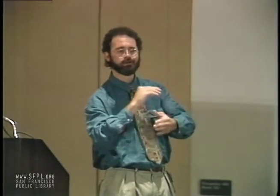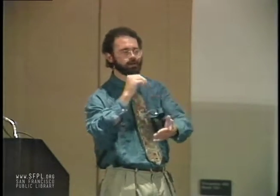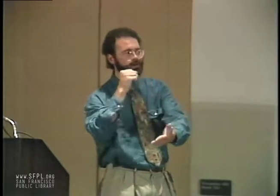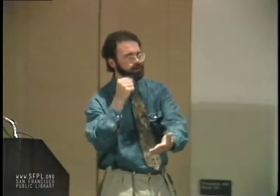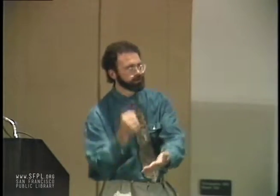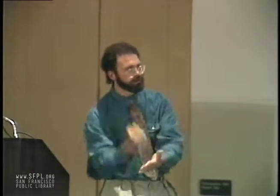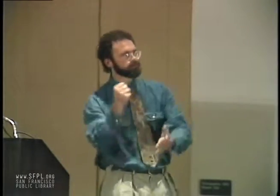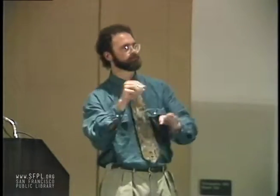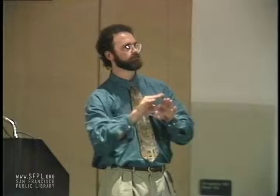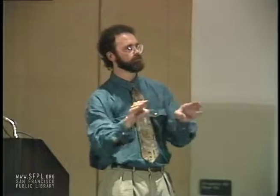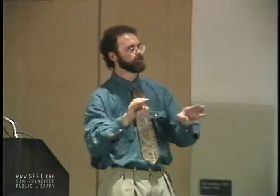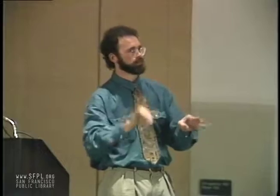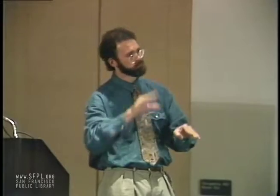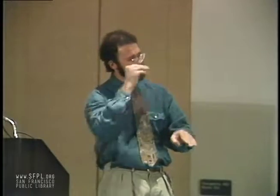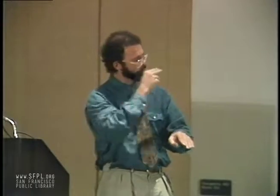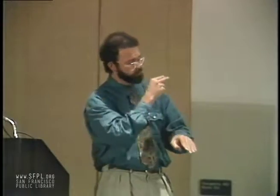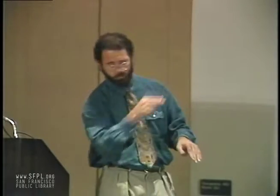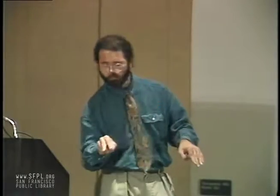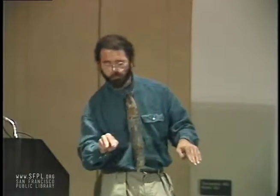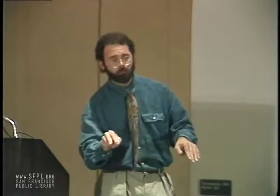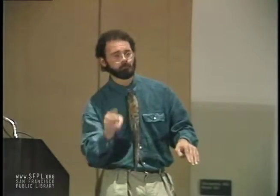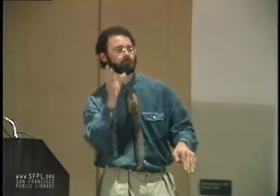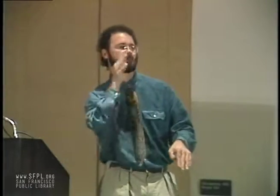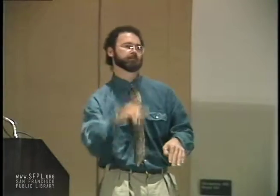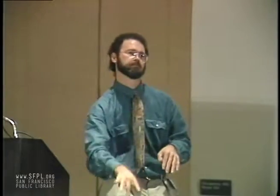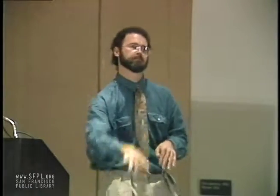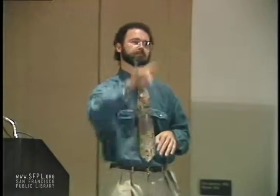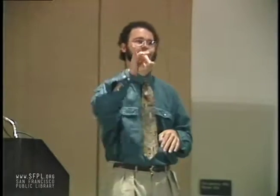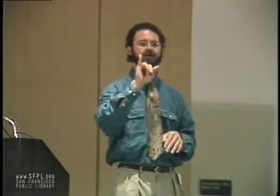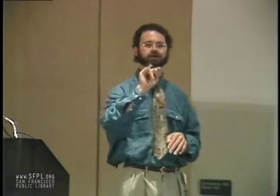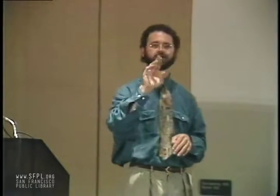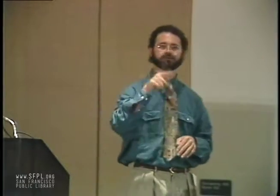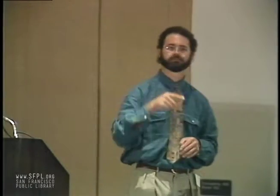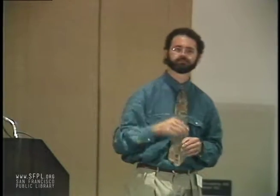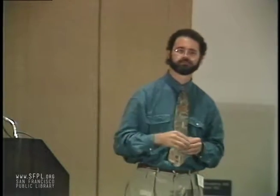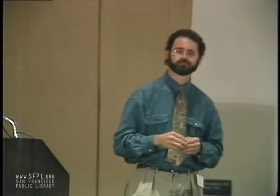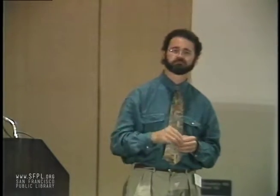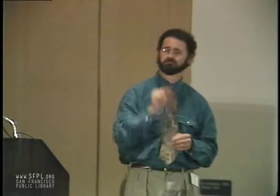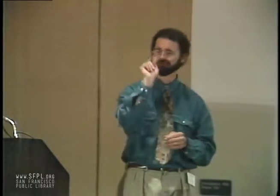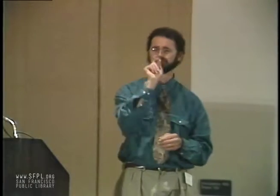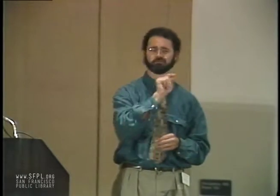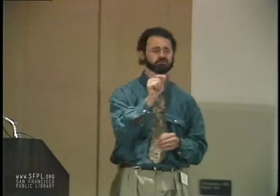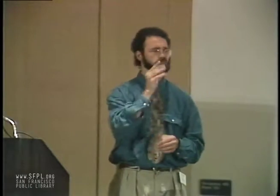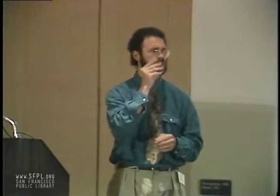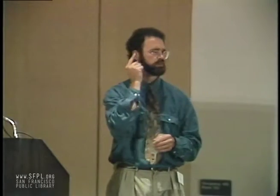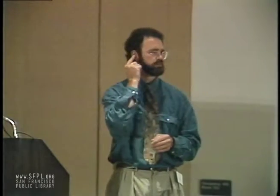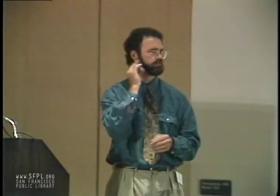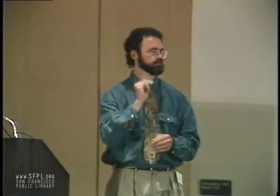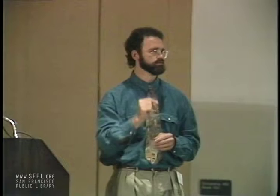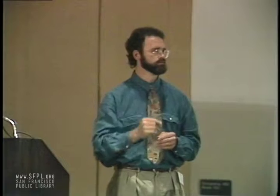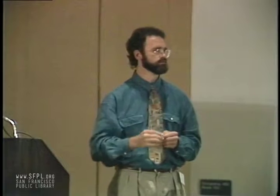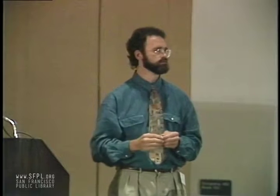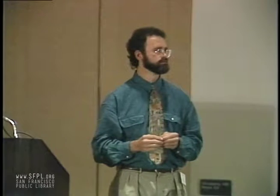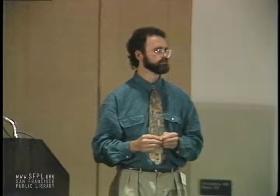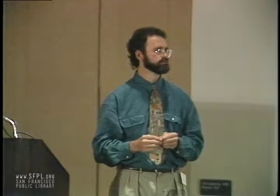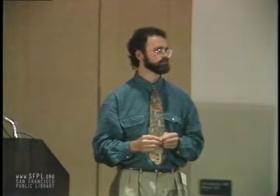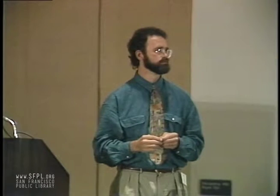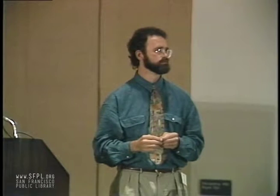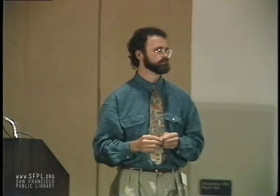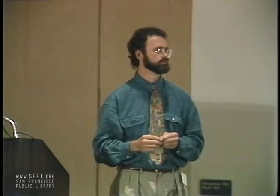For example, when a spoon would fall to the floor and hit the ground, mom always picked it up. Therefore, that must mean that mother can hear